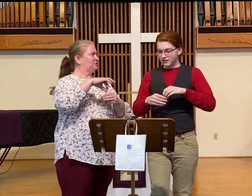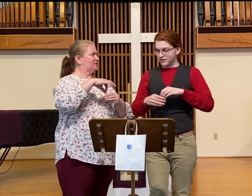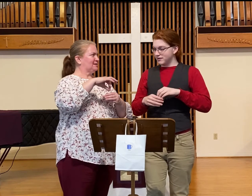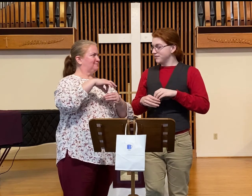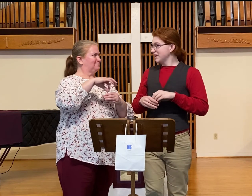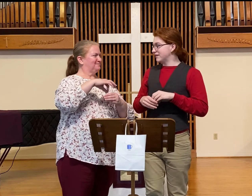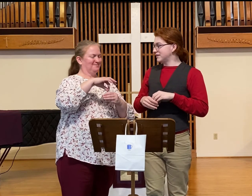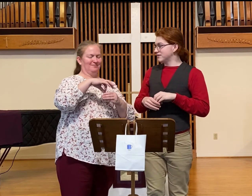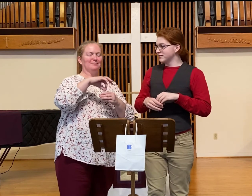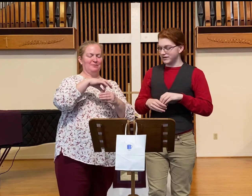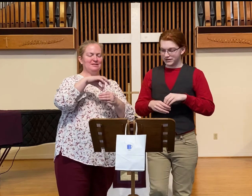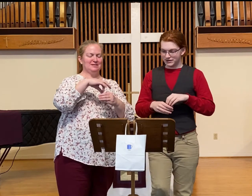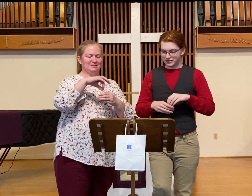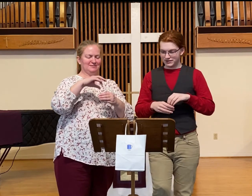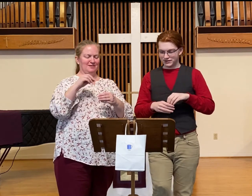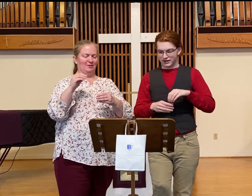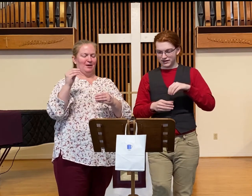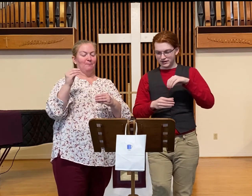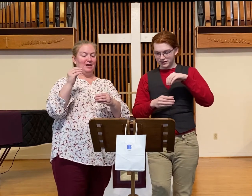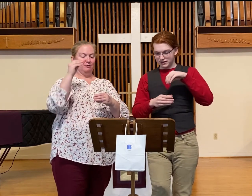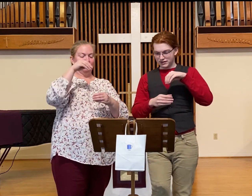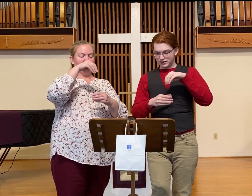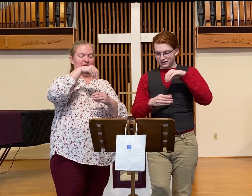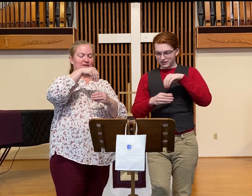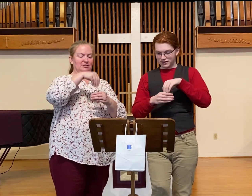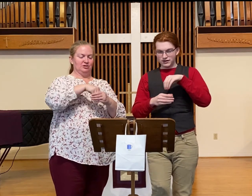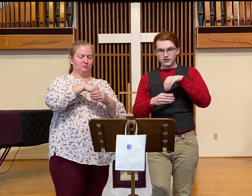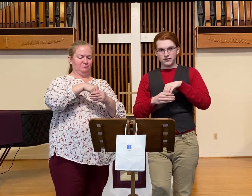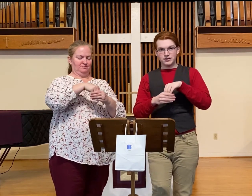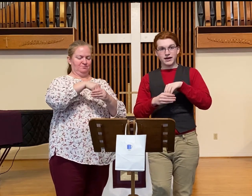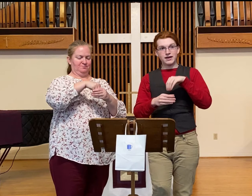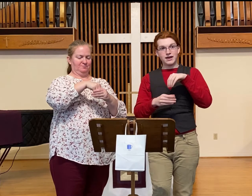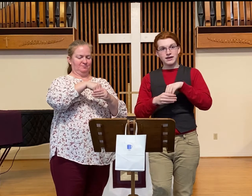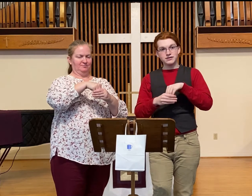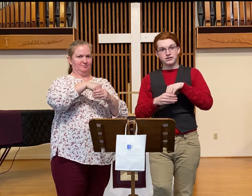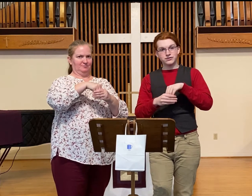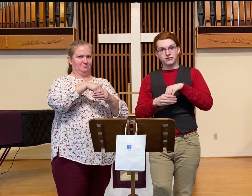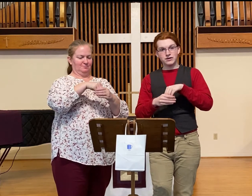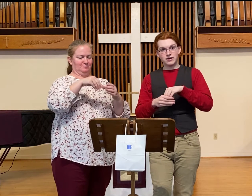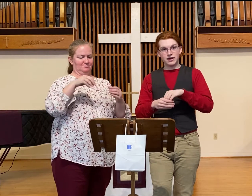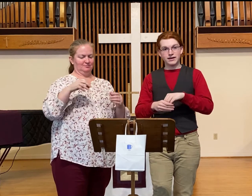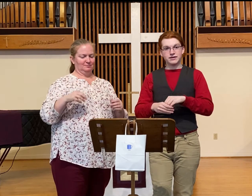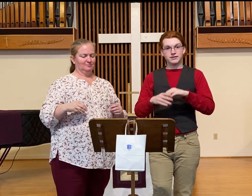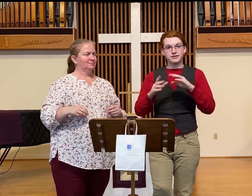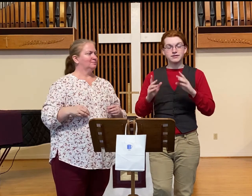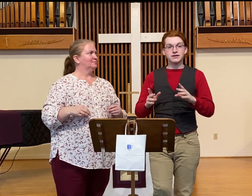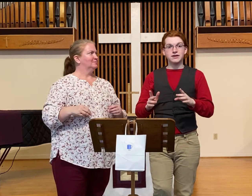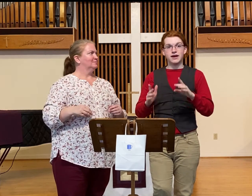drink? Yeah, tea you drink. That makes sense. Okay, but we're doing into. Yeah, into, and then C. And